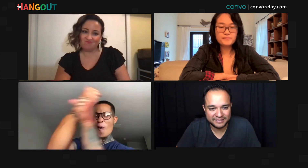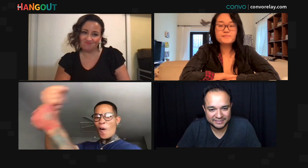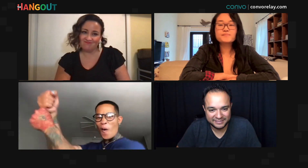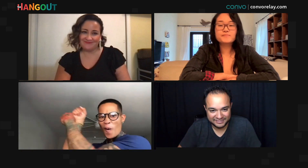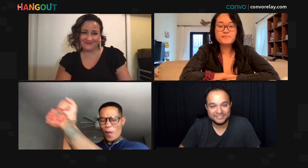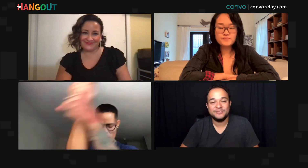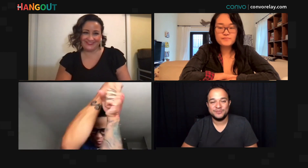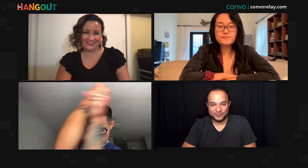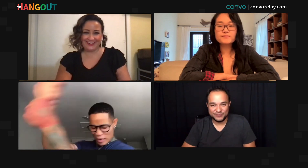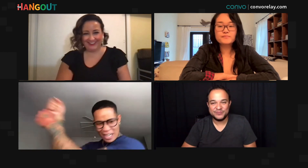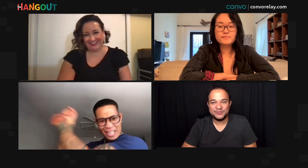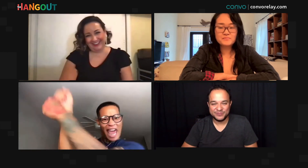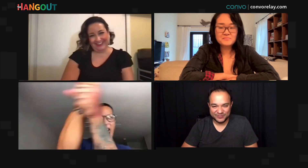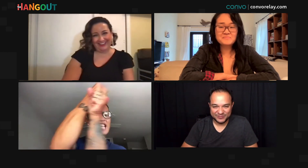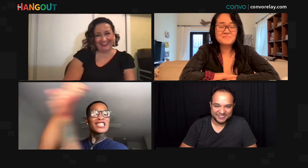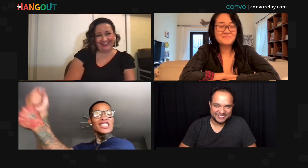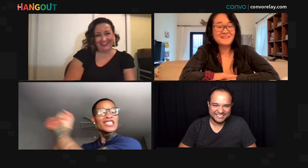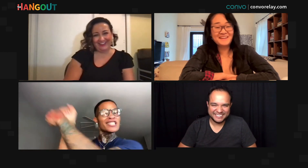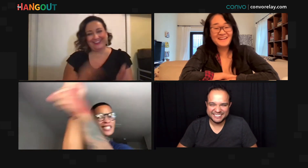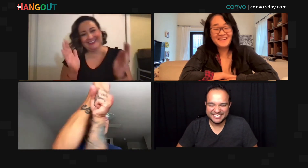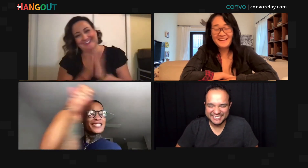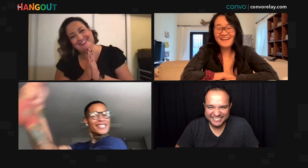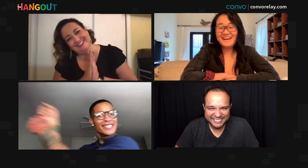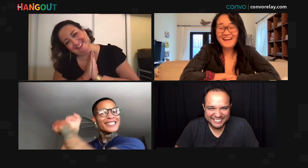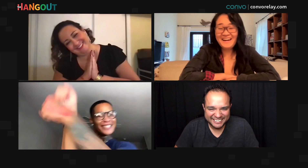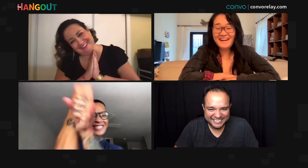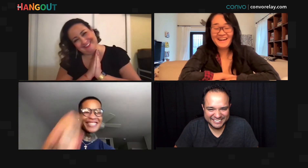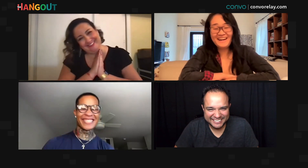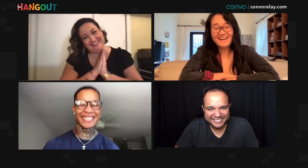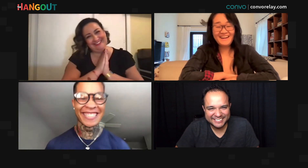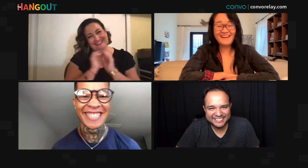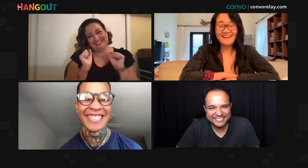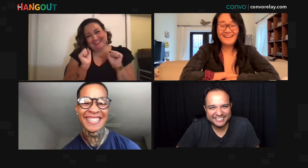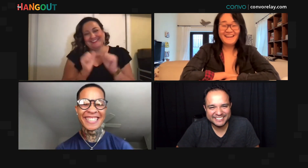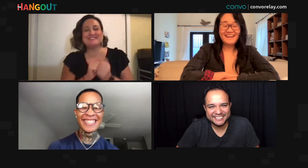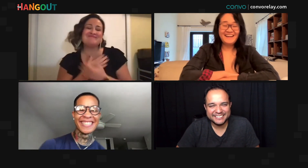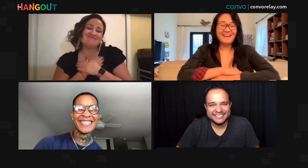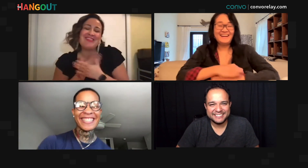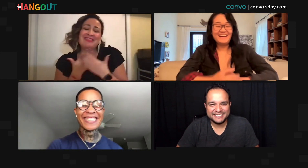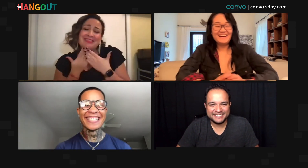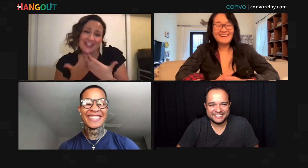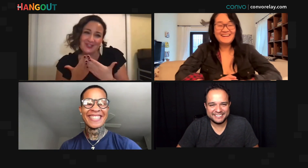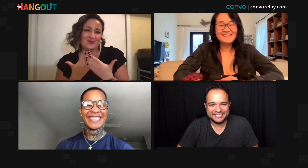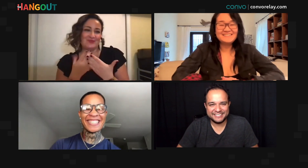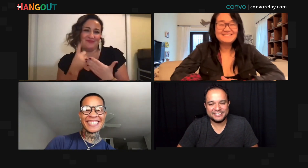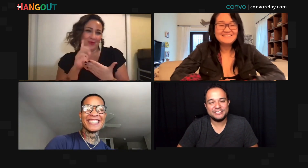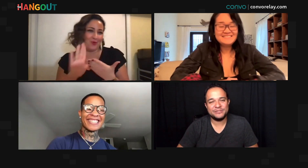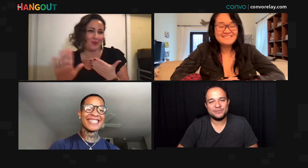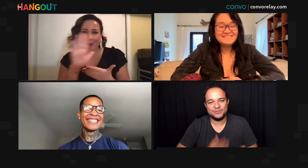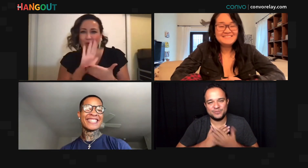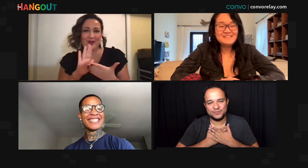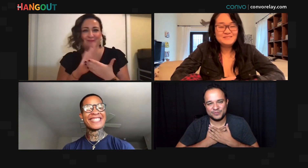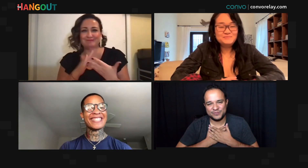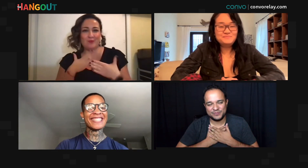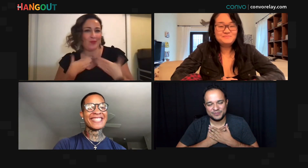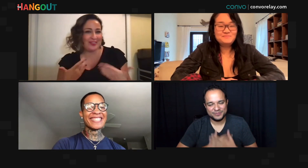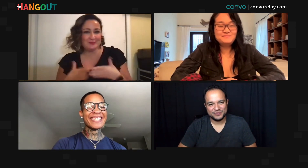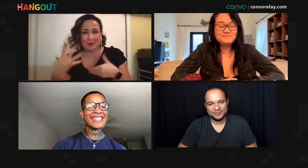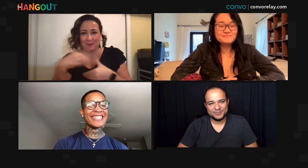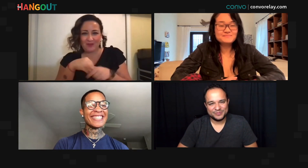for parents. It's a support organization. Yes. I gotta wave that flag. This is Melissa.